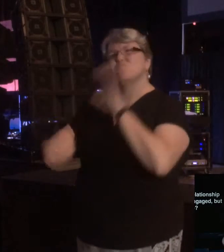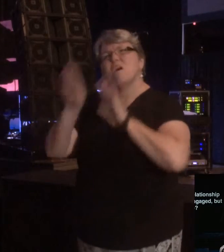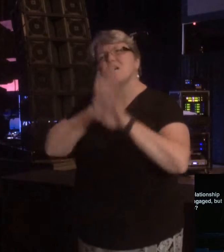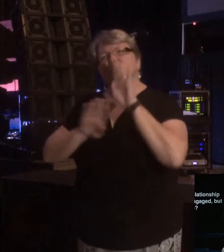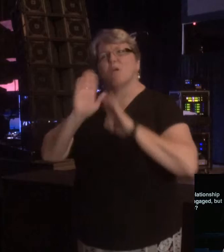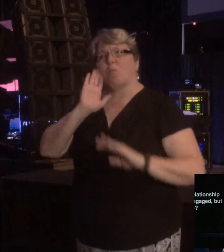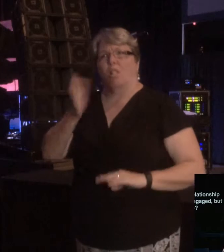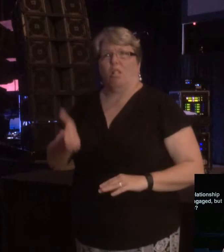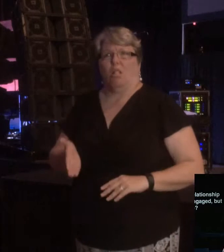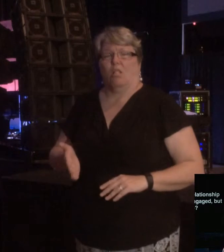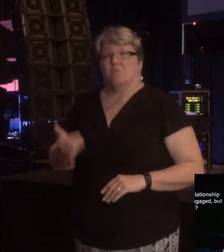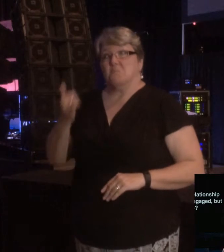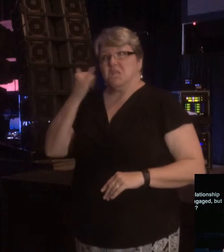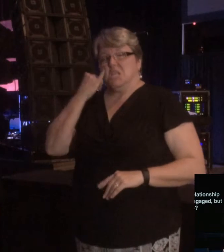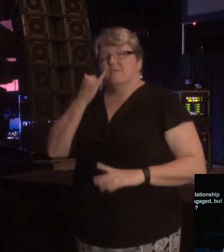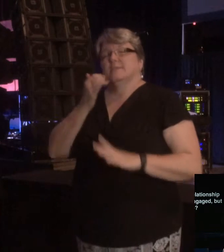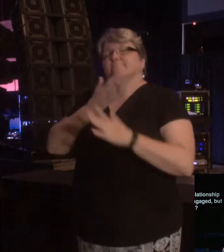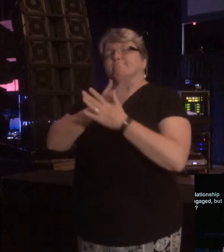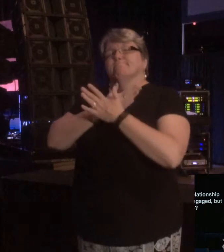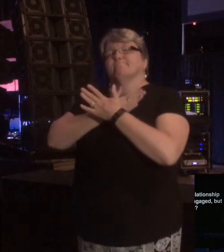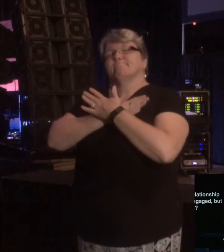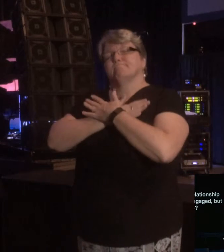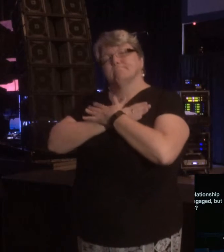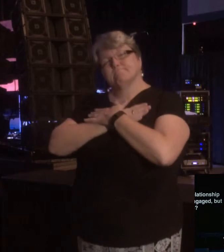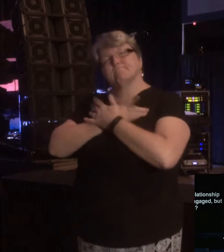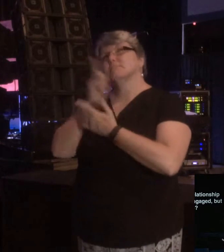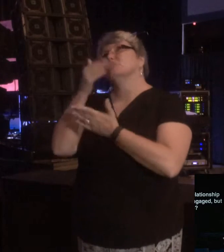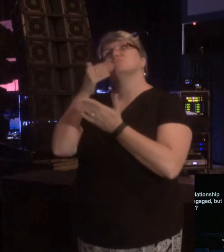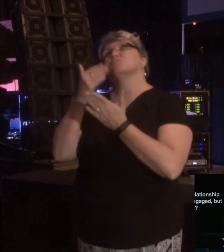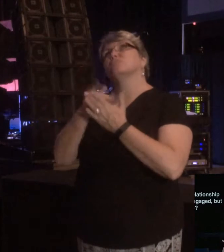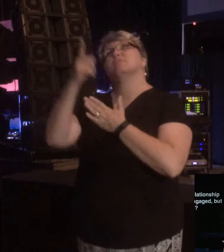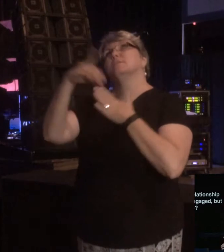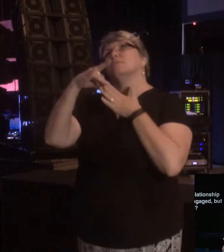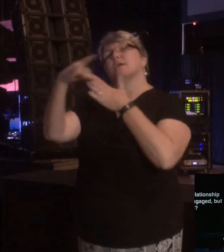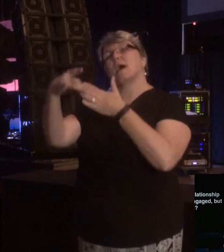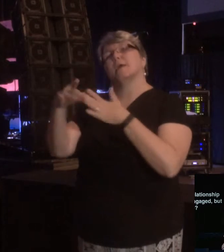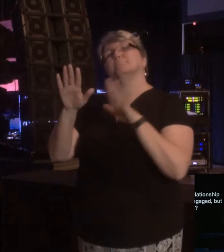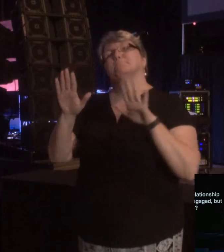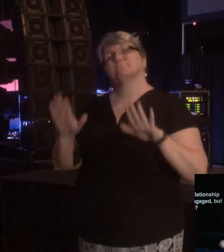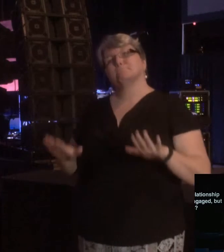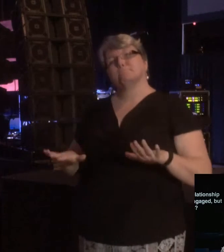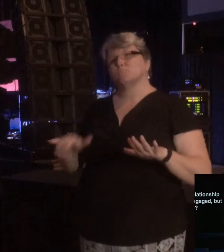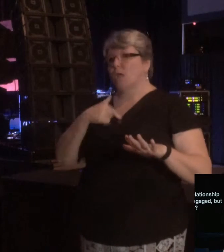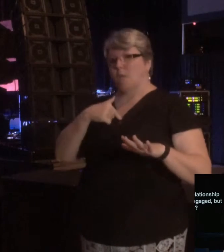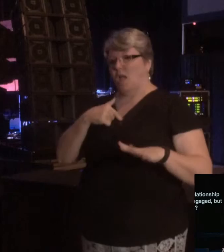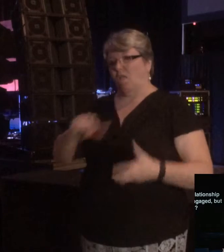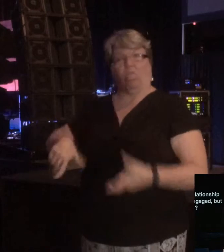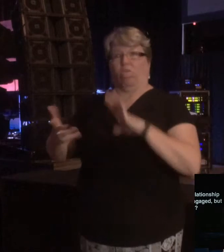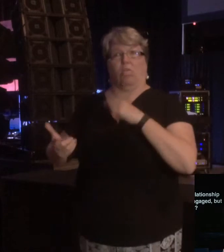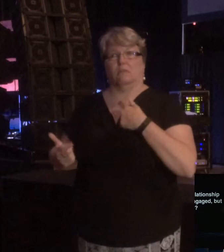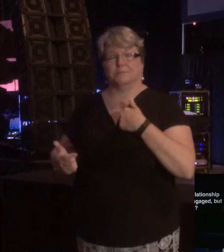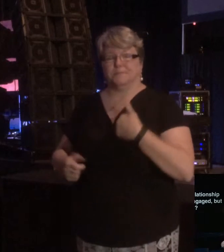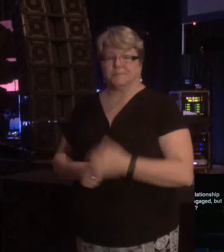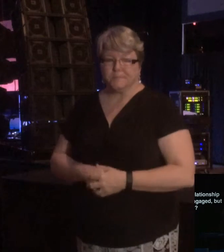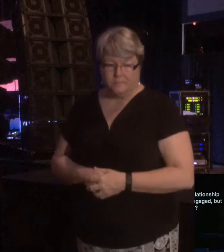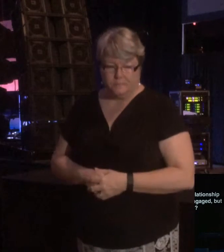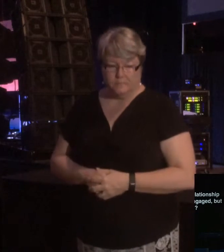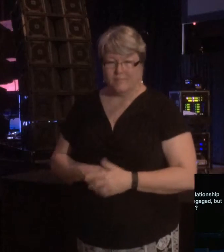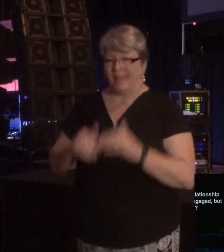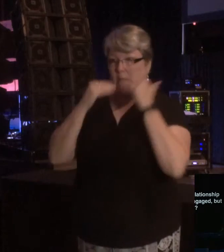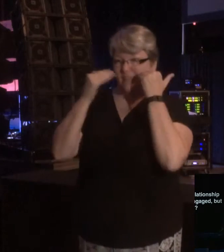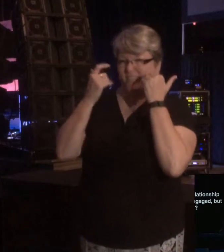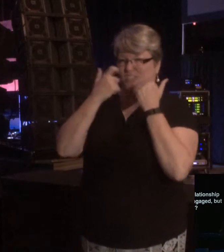then God is sovereign and He's trustworthy and He will take care of you, and but it's